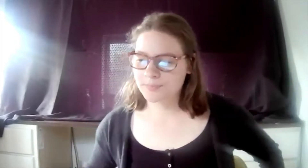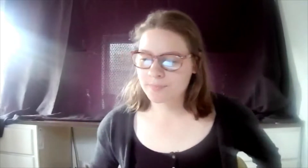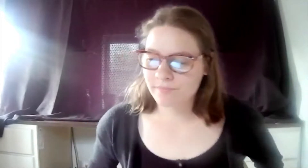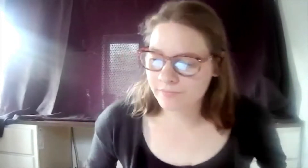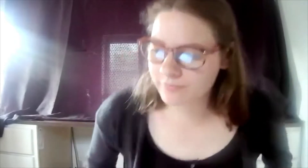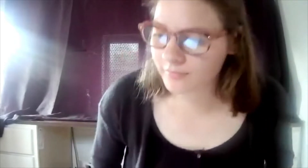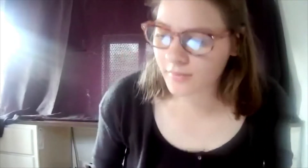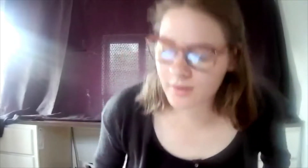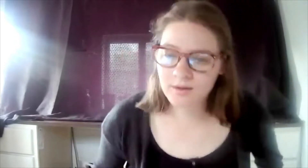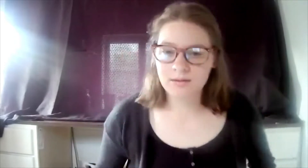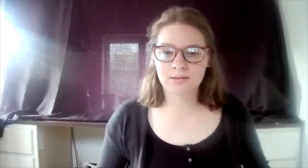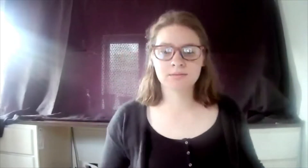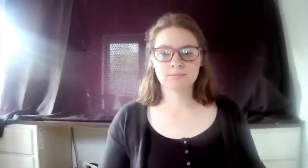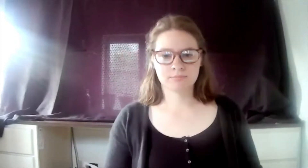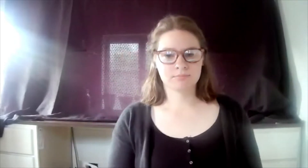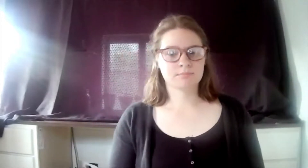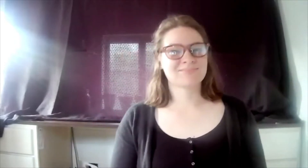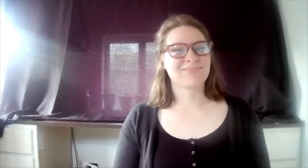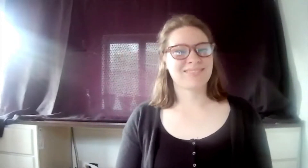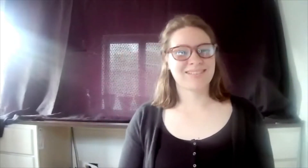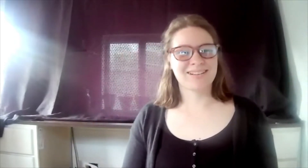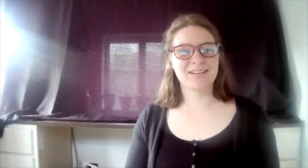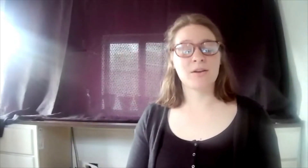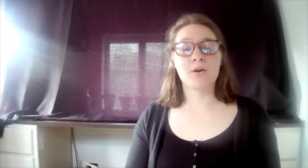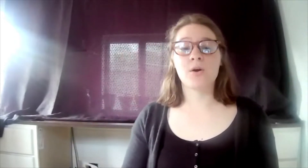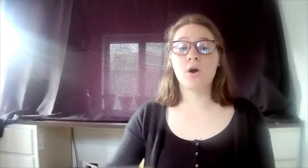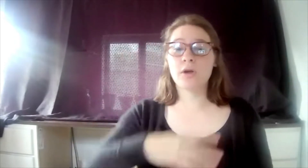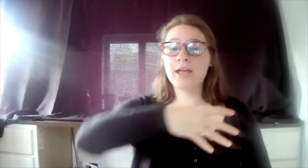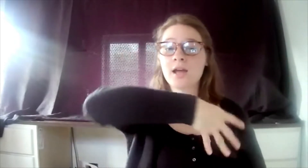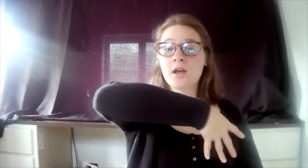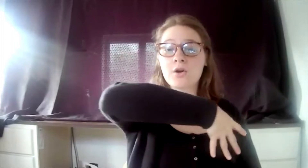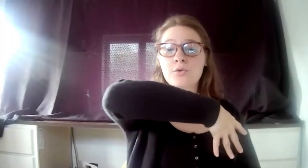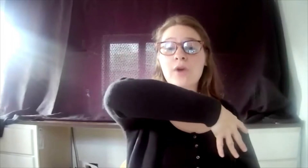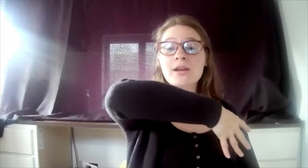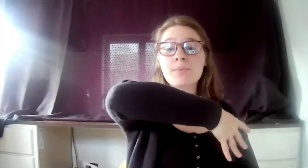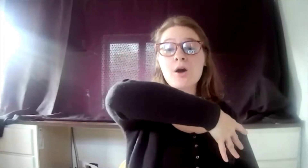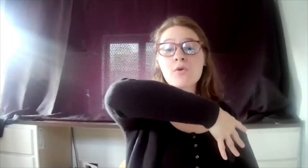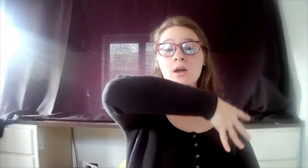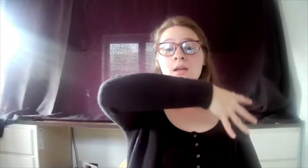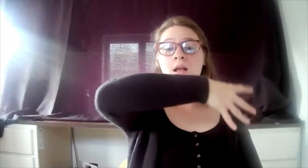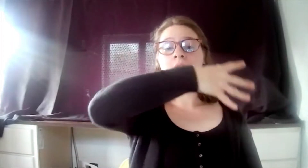Ooh, rainbow.